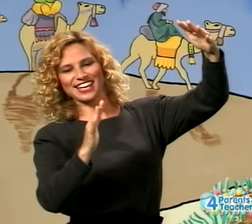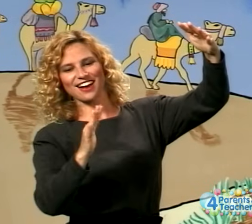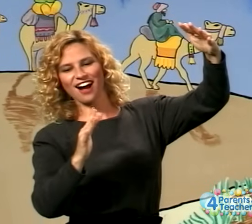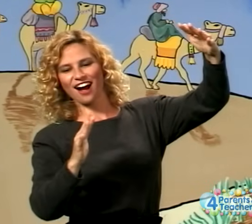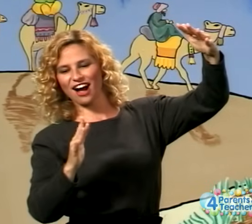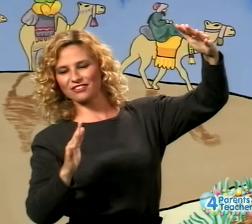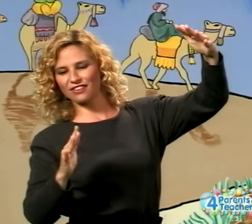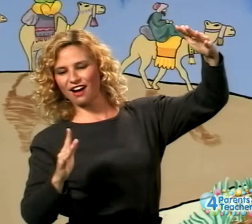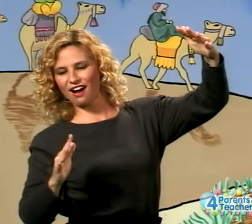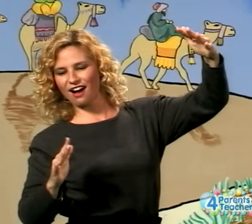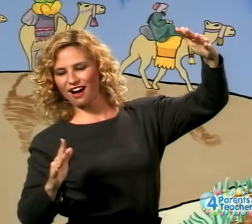afar